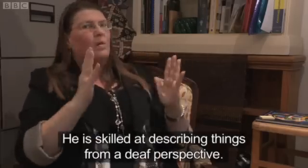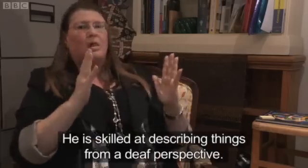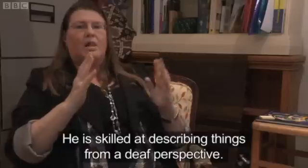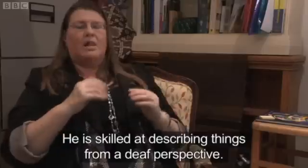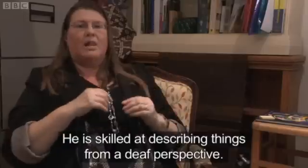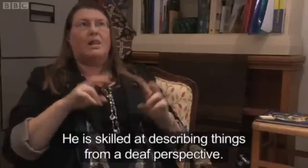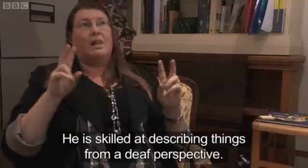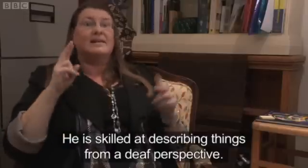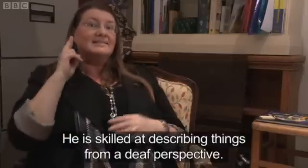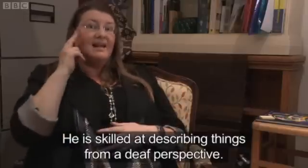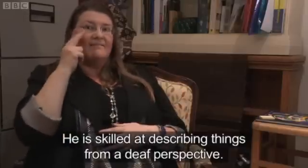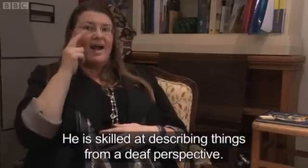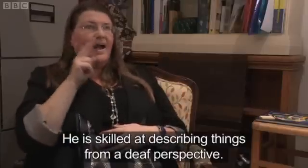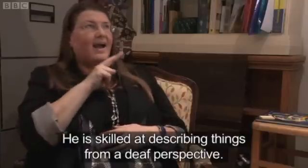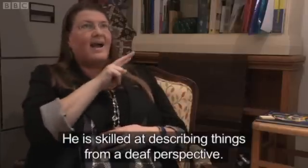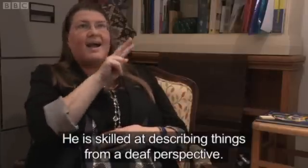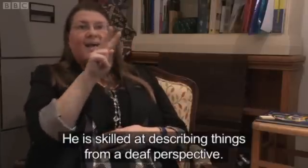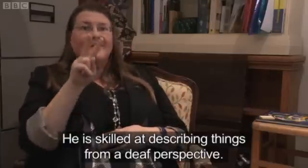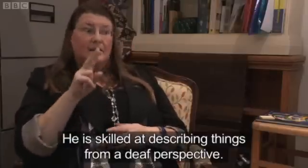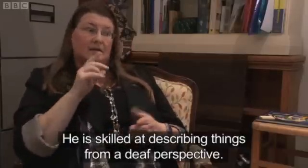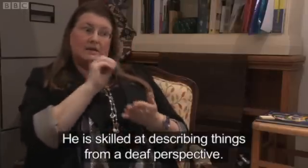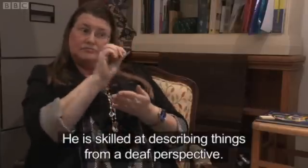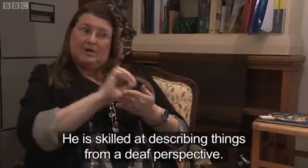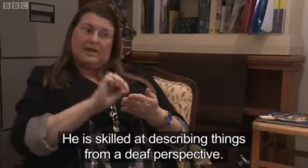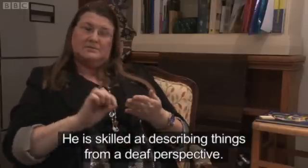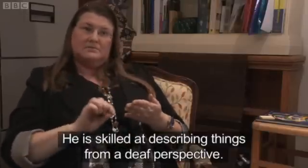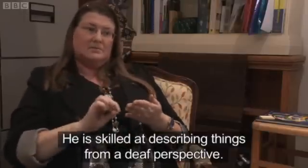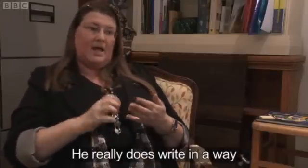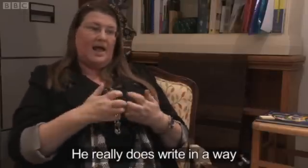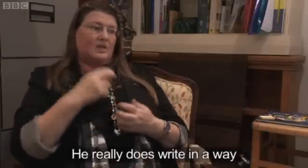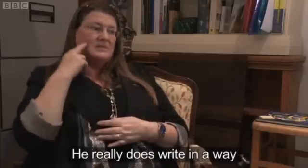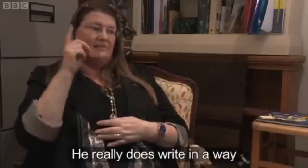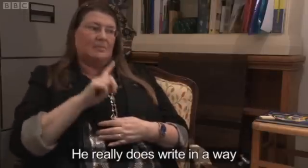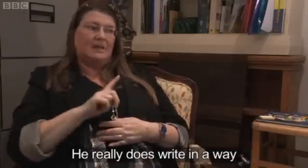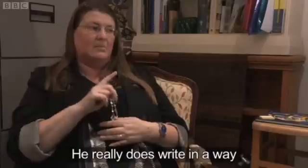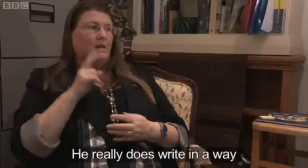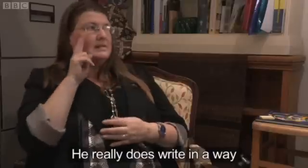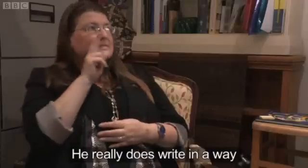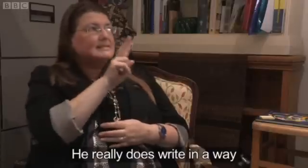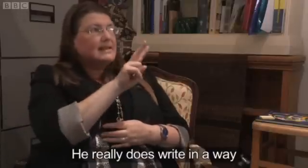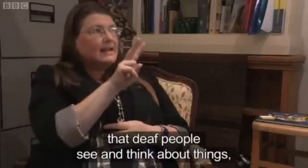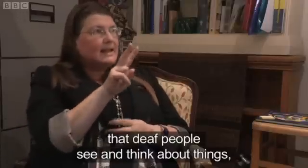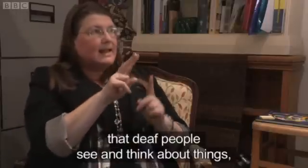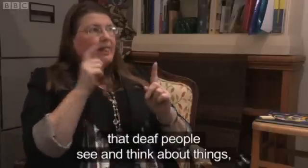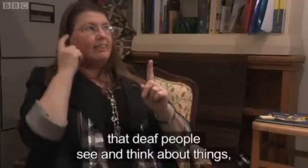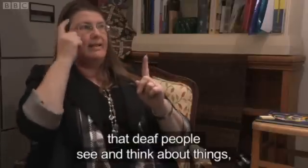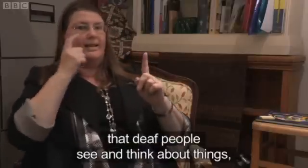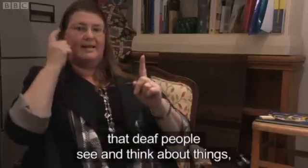He is skilled at describing things from a deaf perspective. He really does write in a way that deaf people see and think about